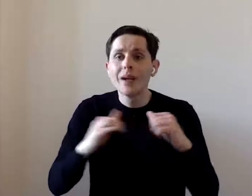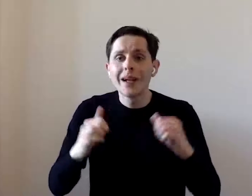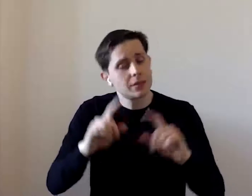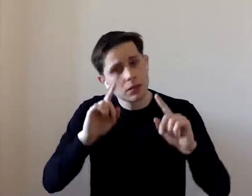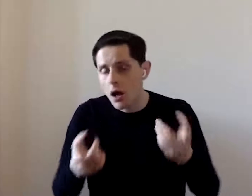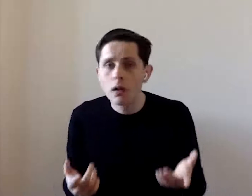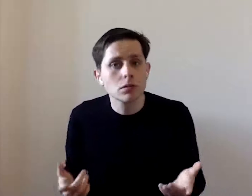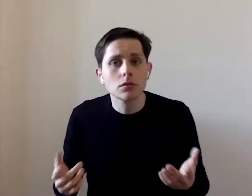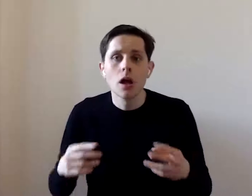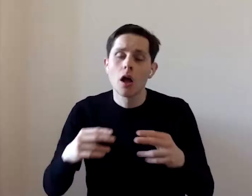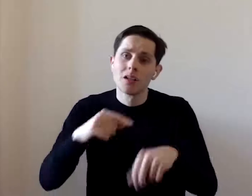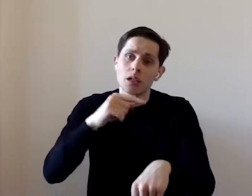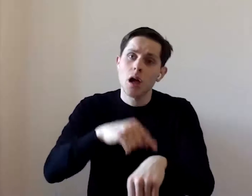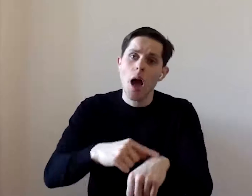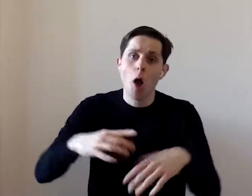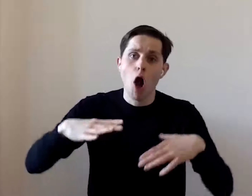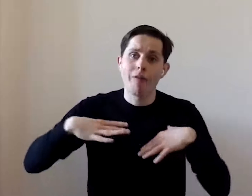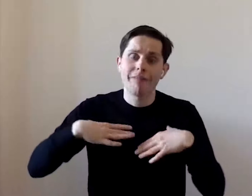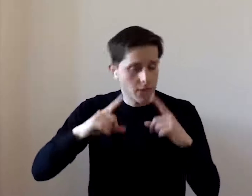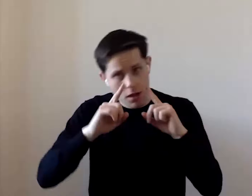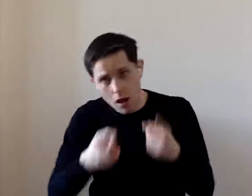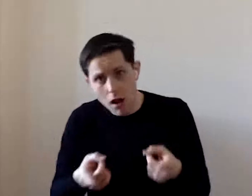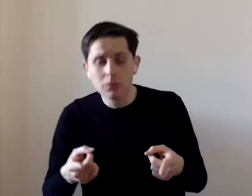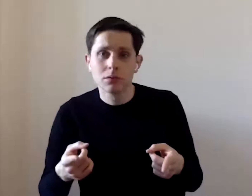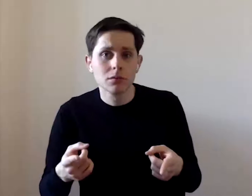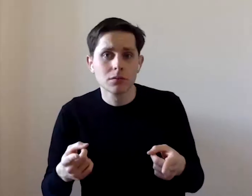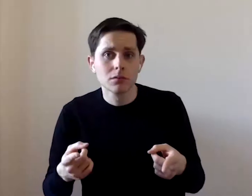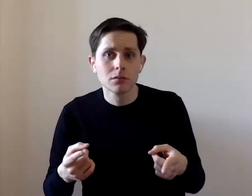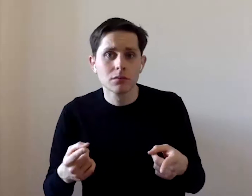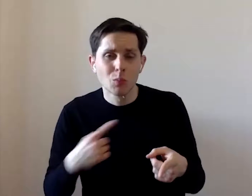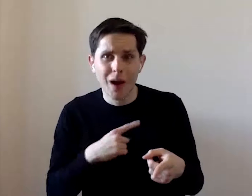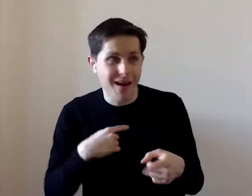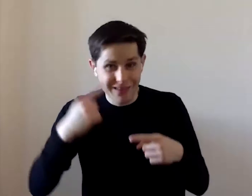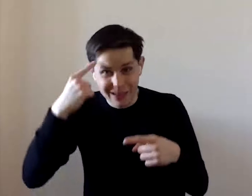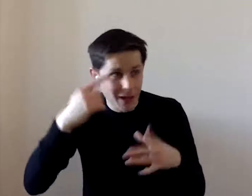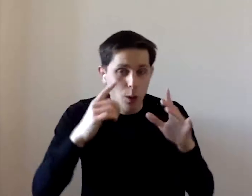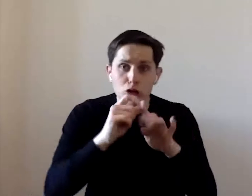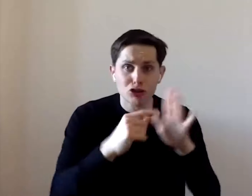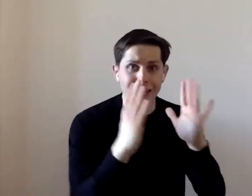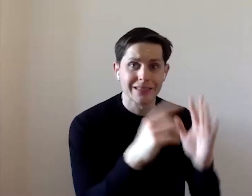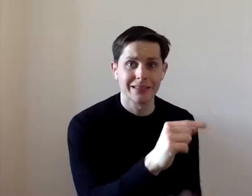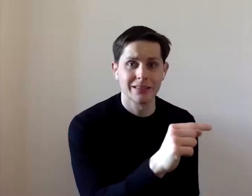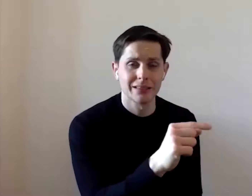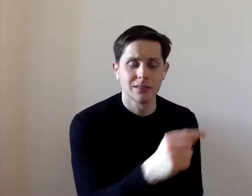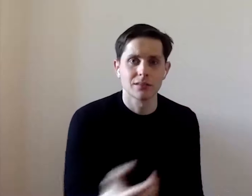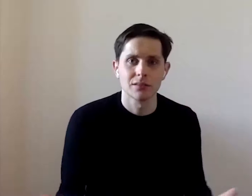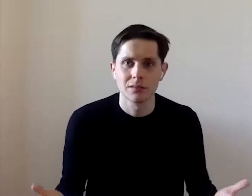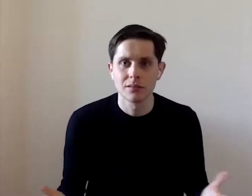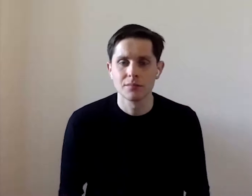Like they can't come to evening things. They can't come to weekend things. They can't book time off even like months in advance, because